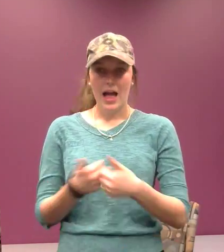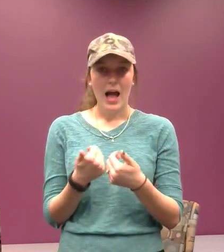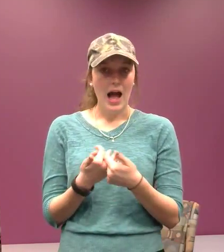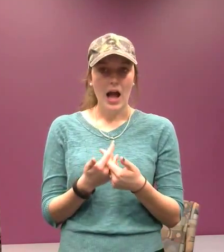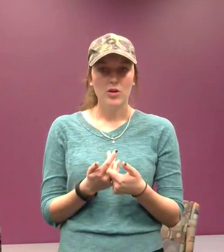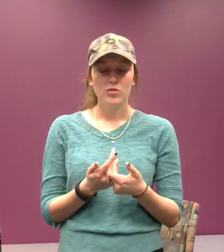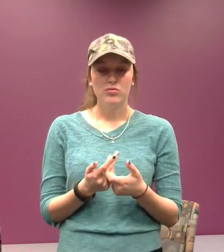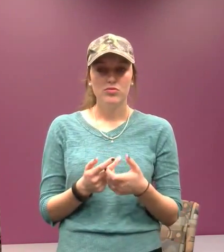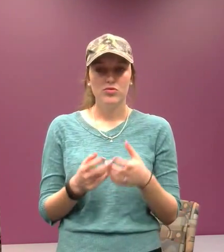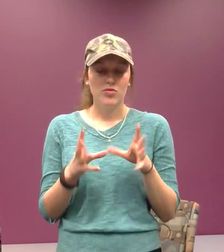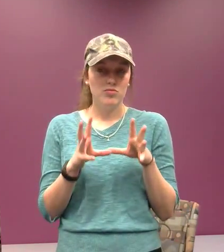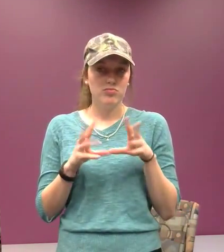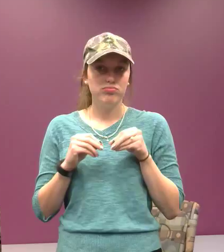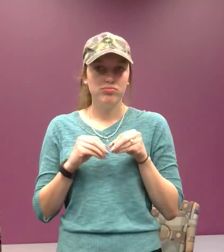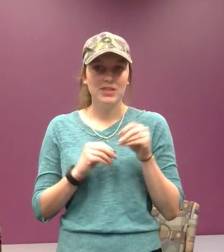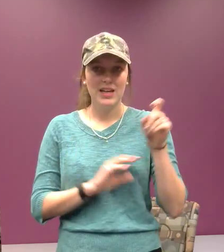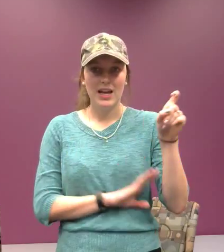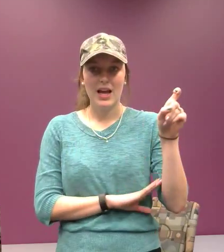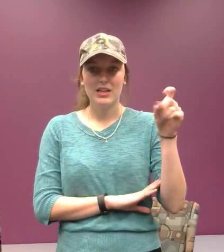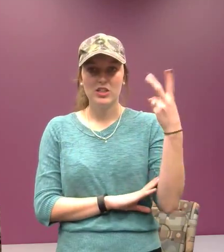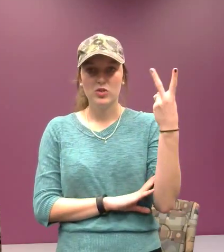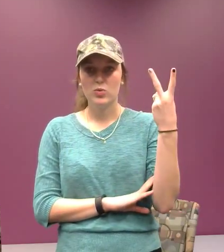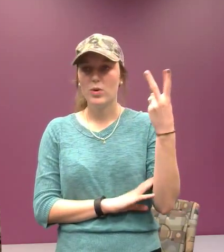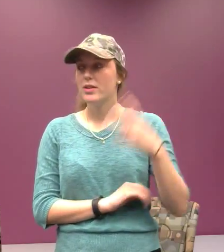two? Times x probably.